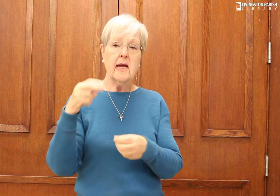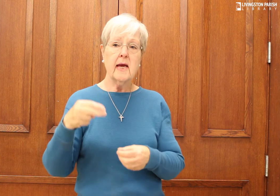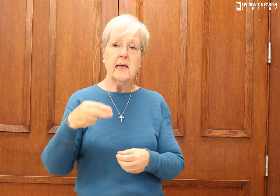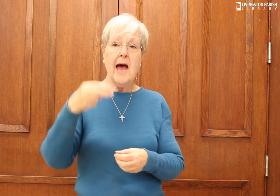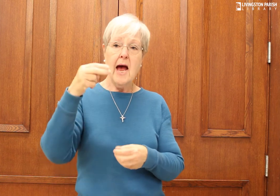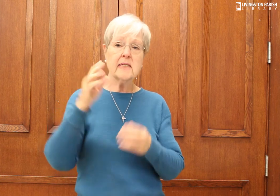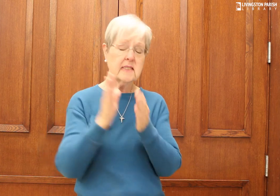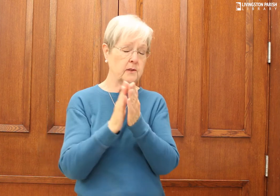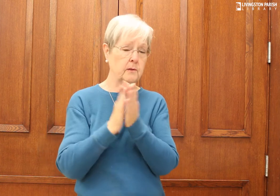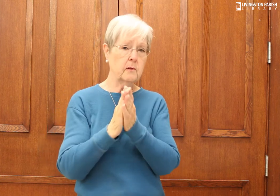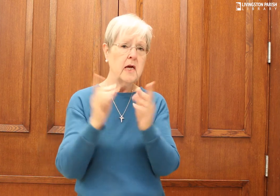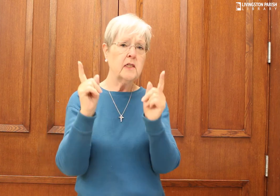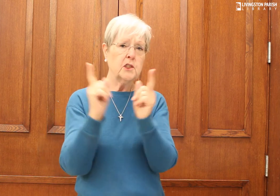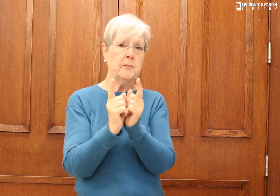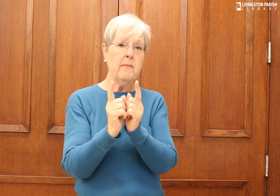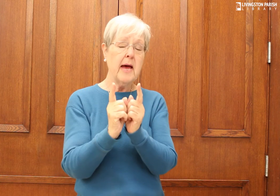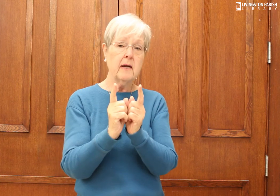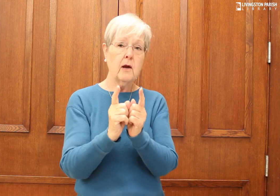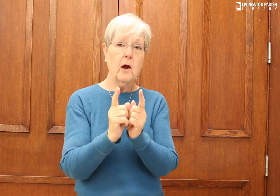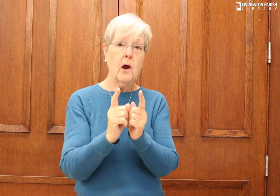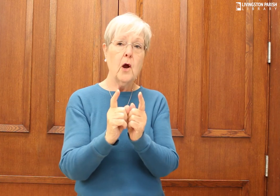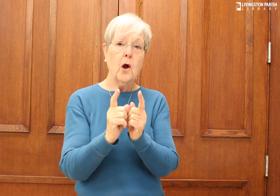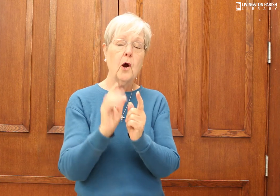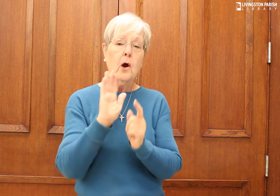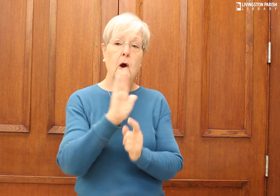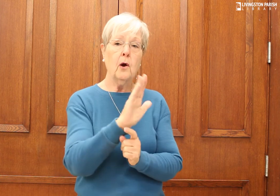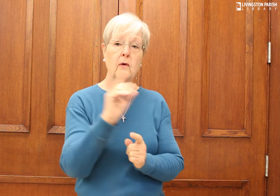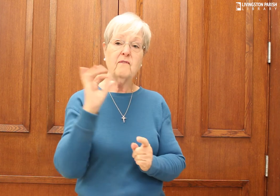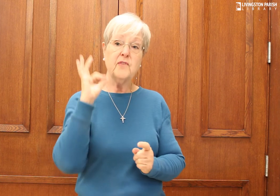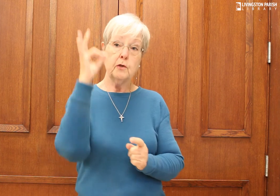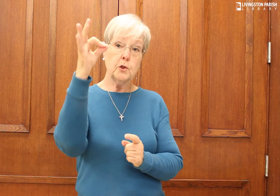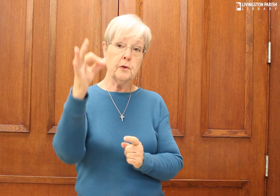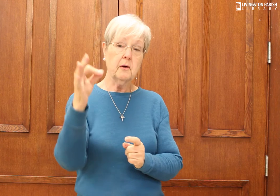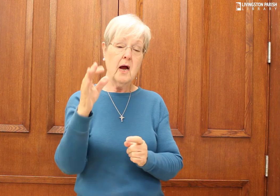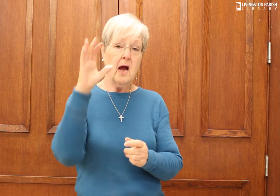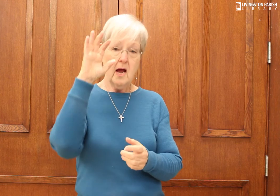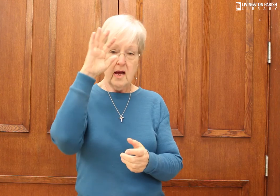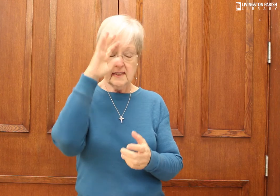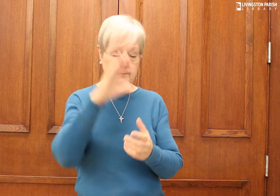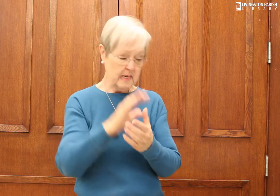In high school, she met her future husband.